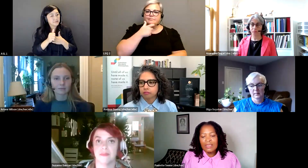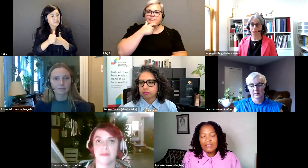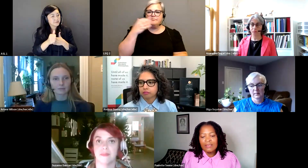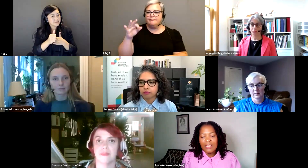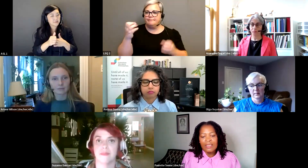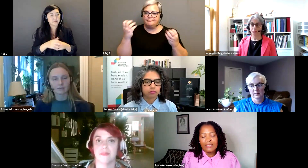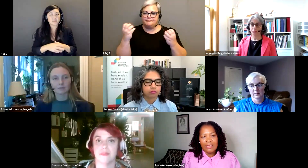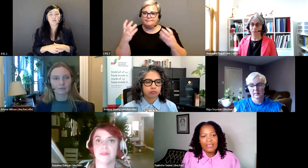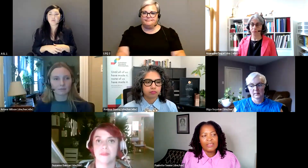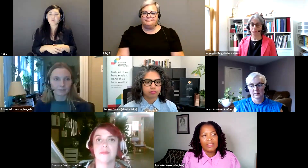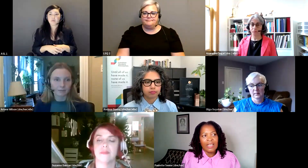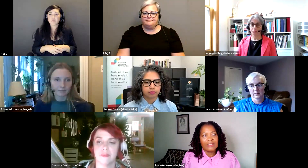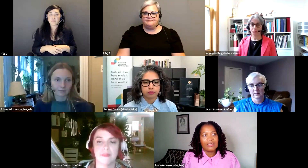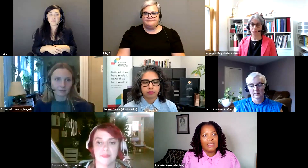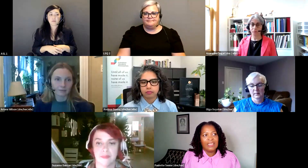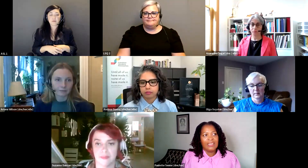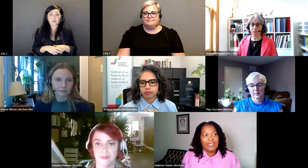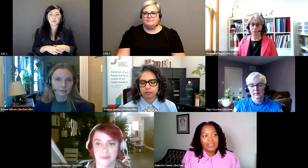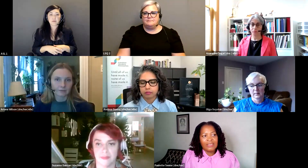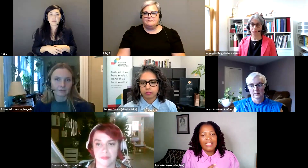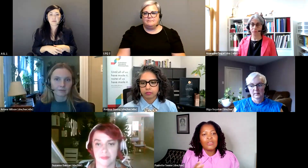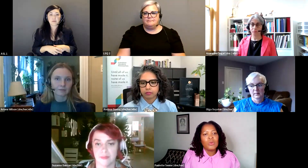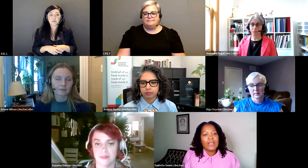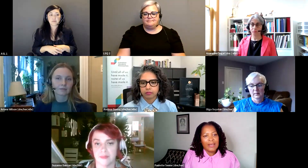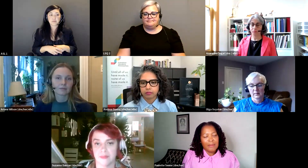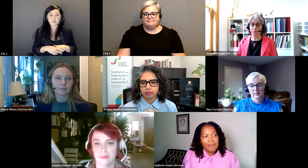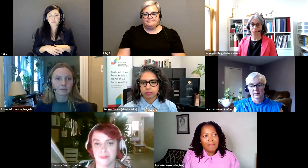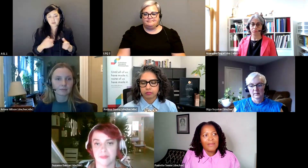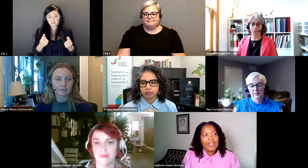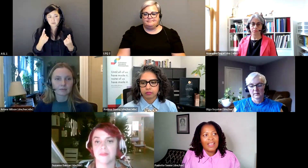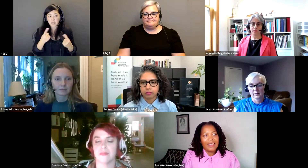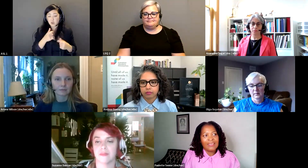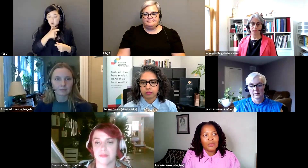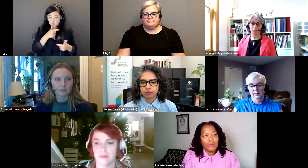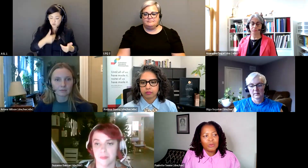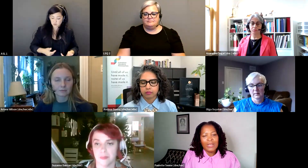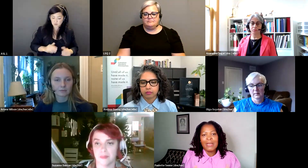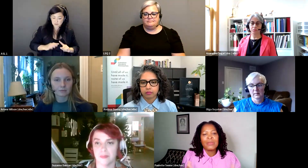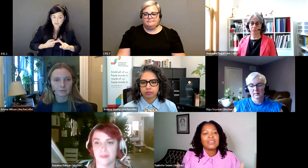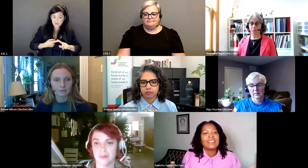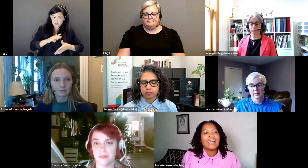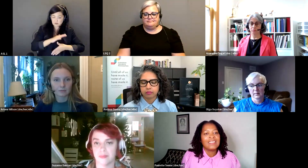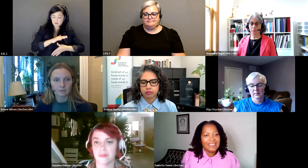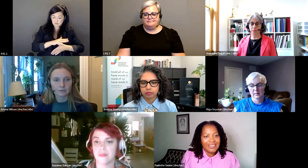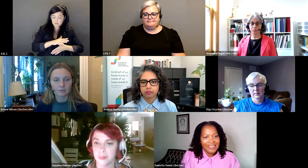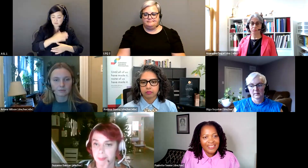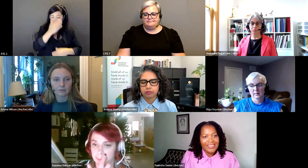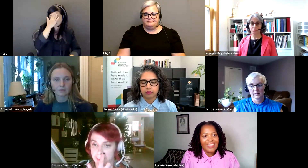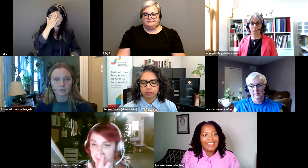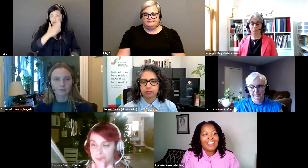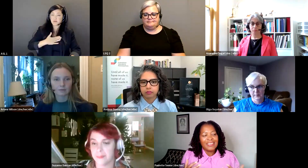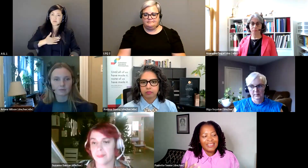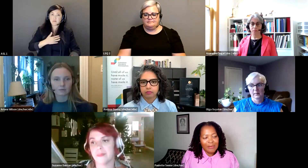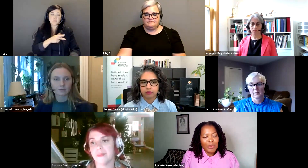also take the stance that understanding who I am and what my personality